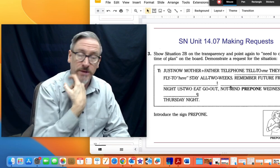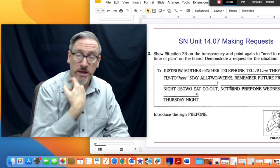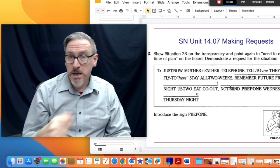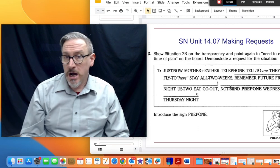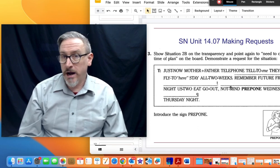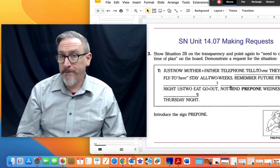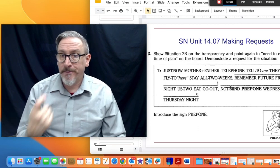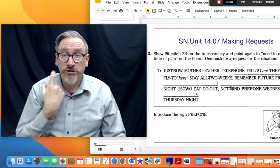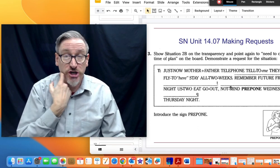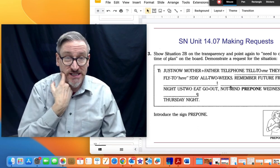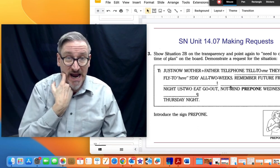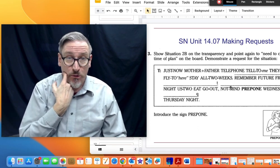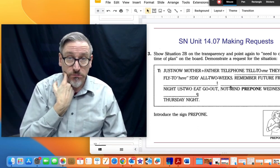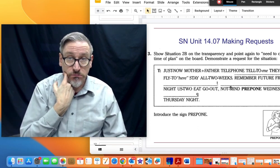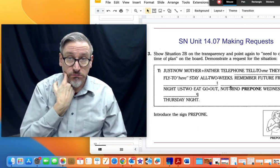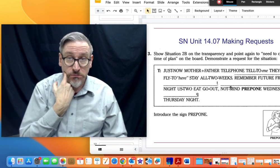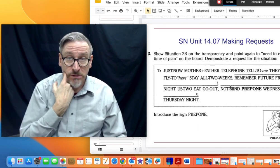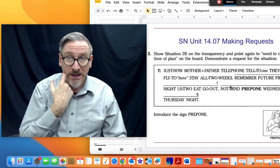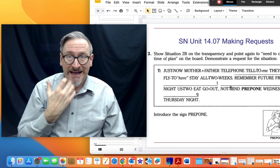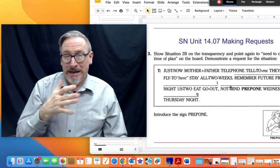past. Just now,